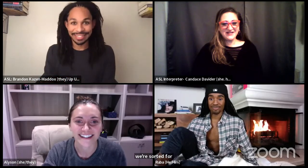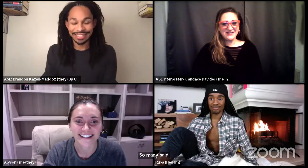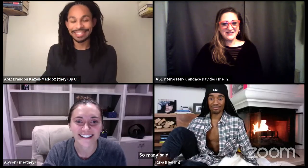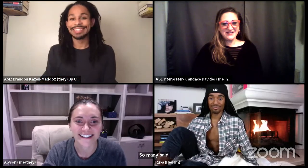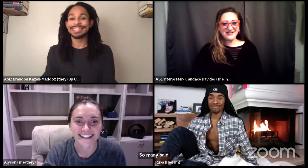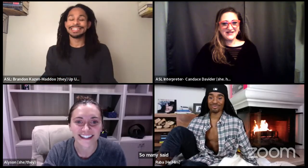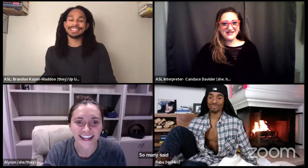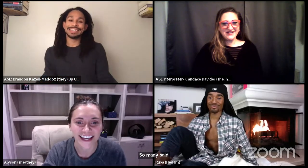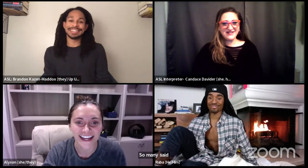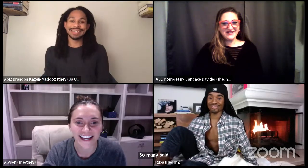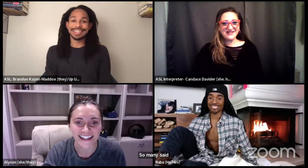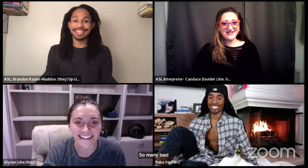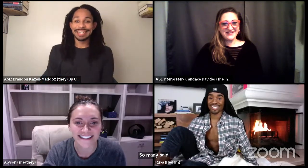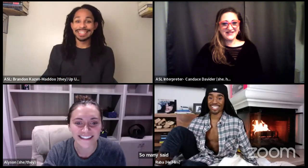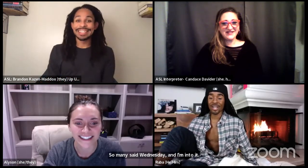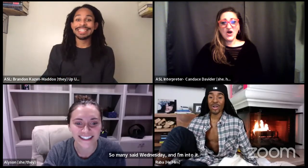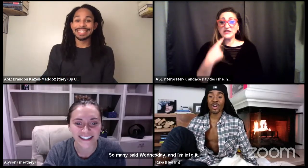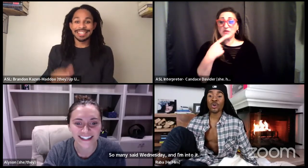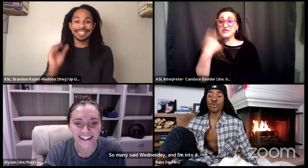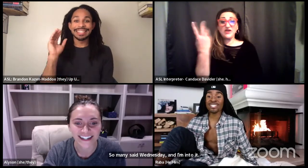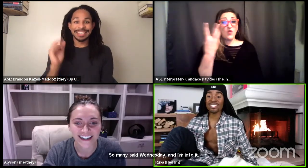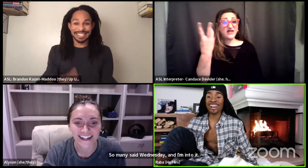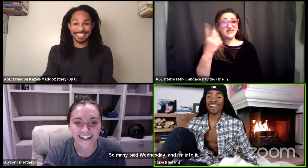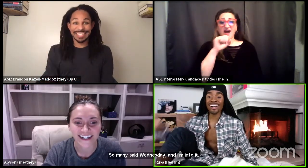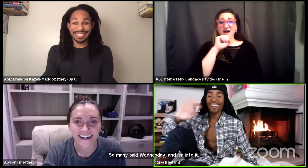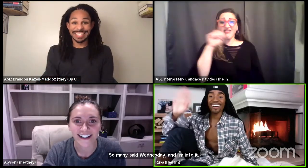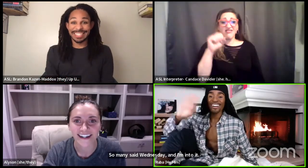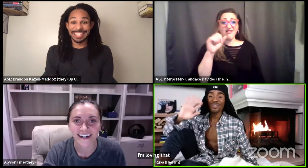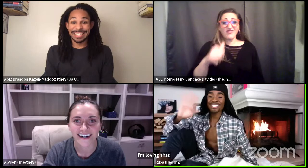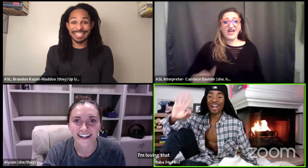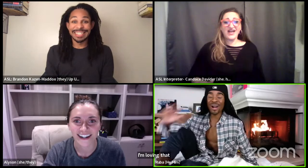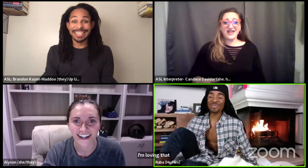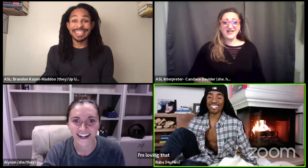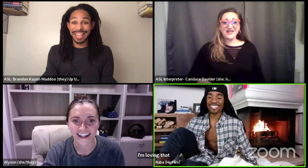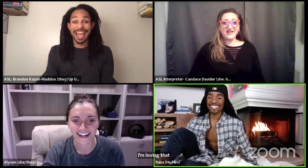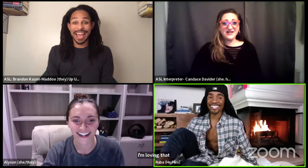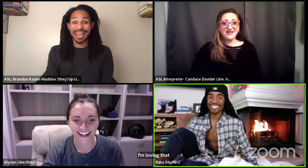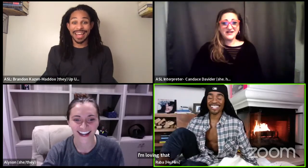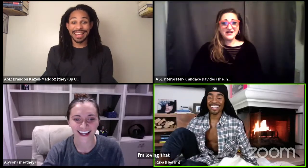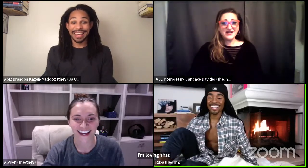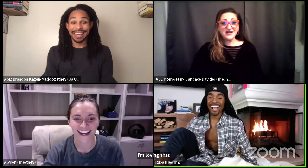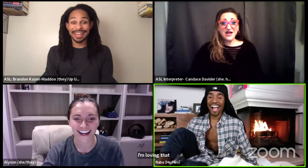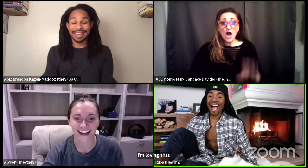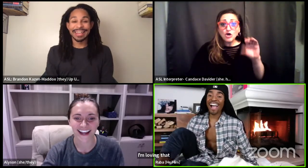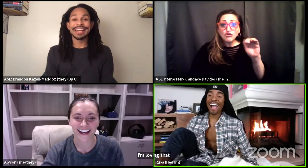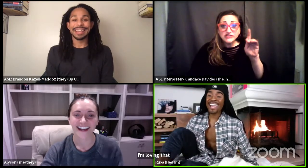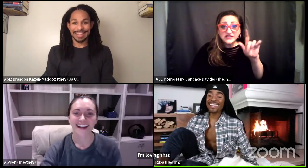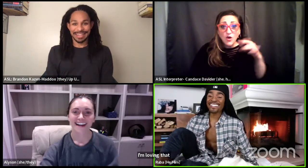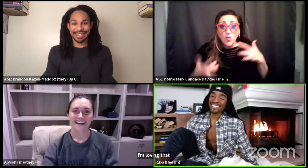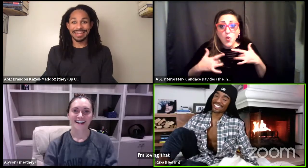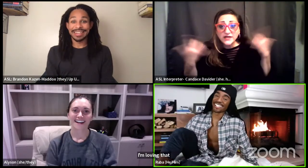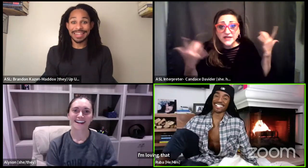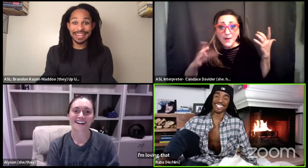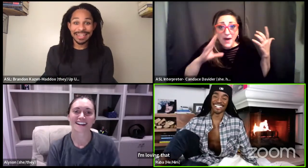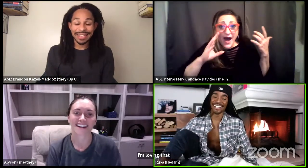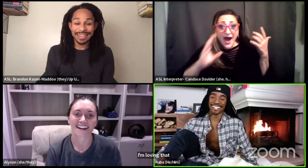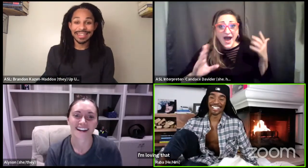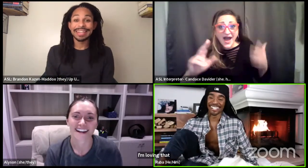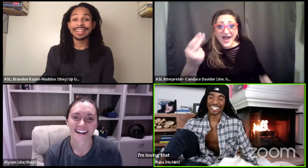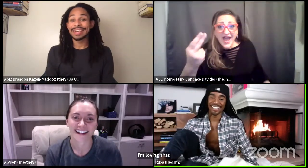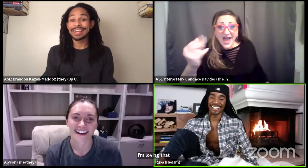that. Yes. Carissa, what's up? Hi, Hannah.